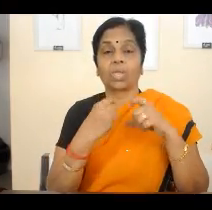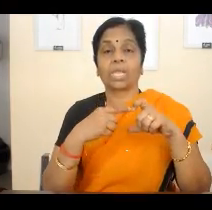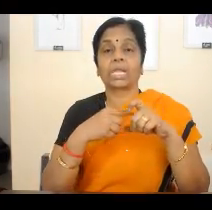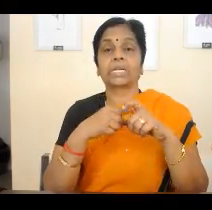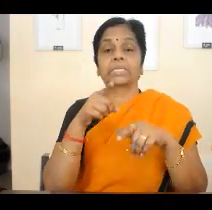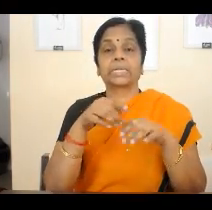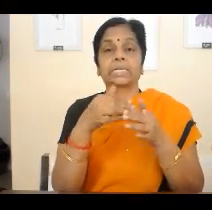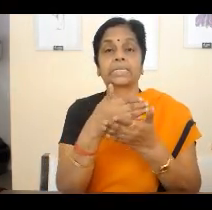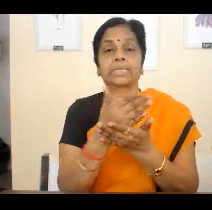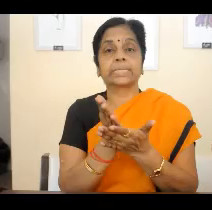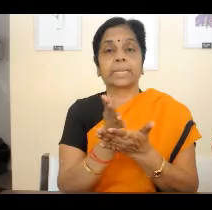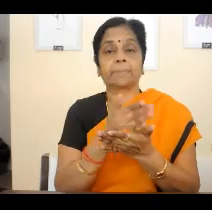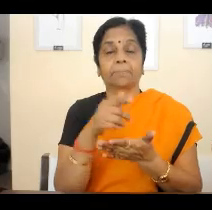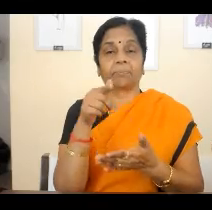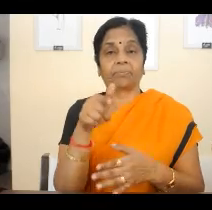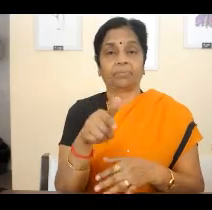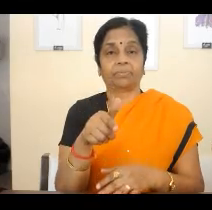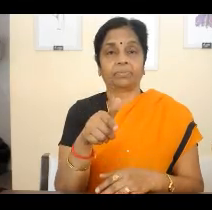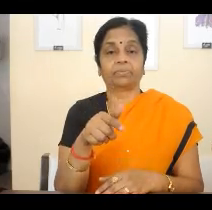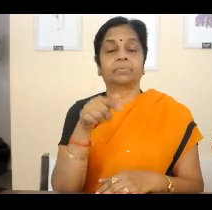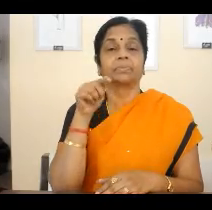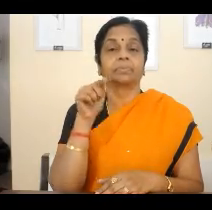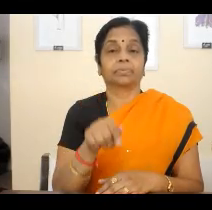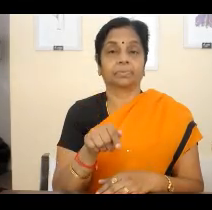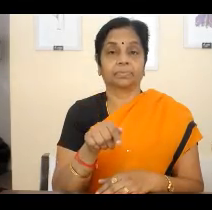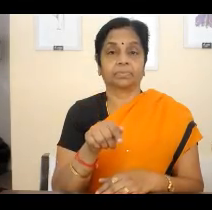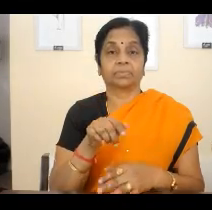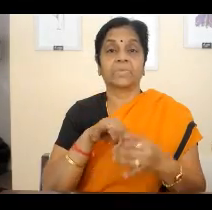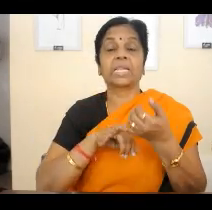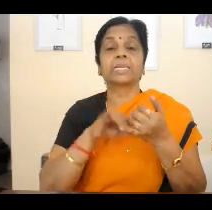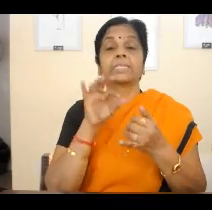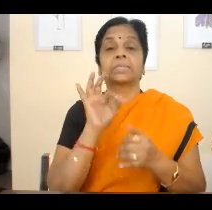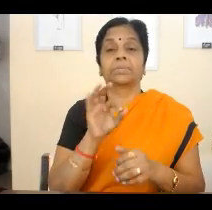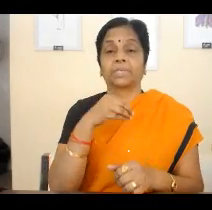scheme. This needs to be specified.